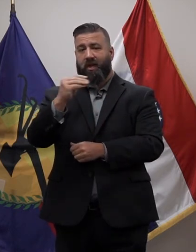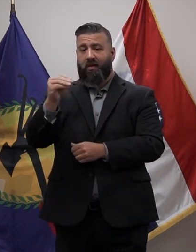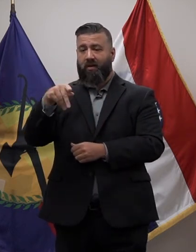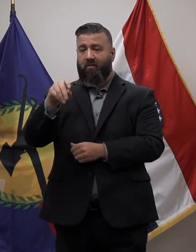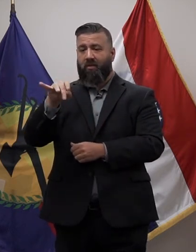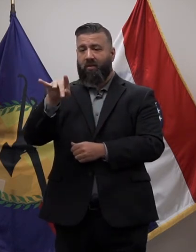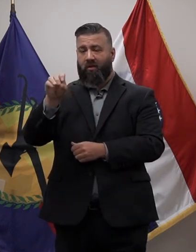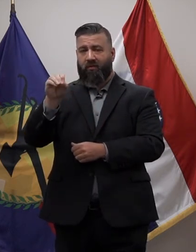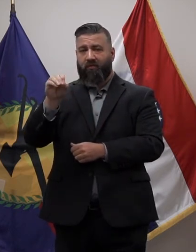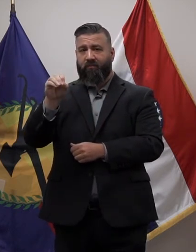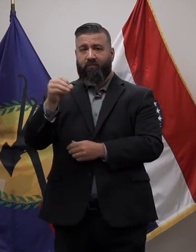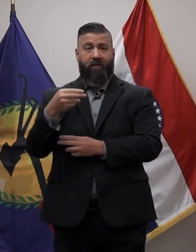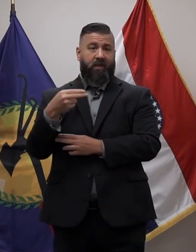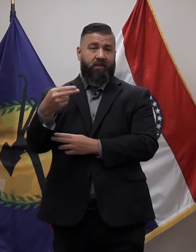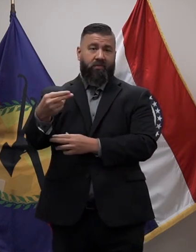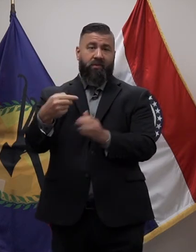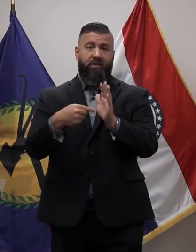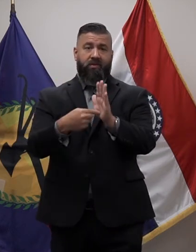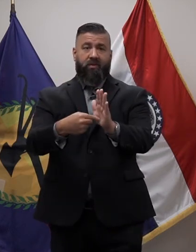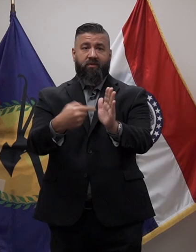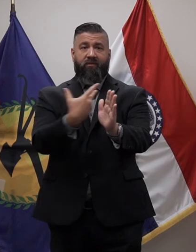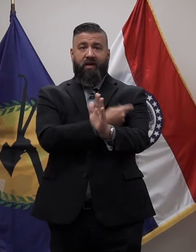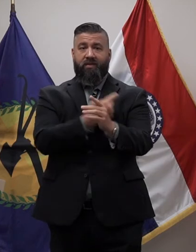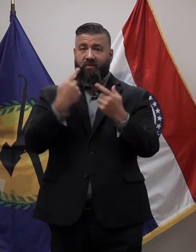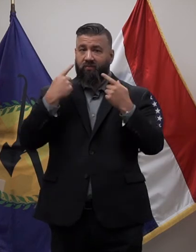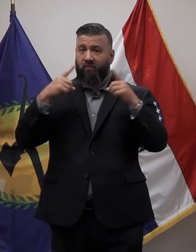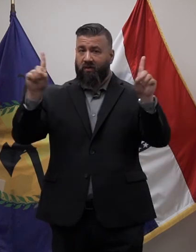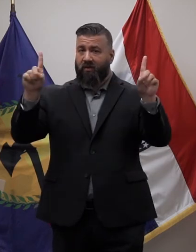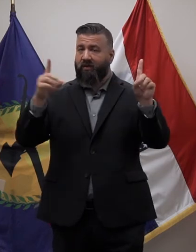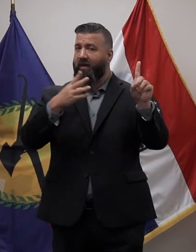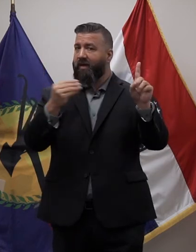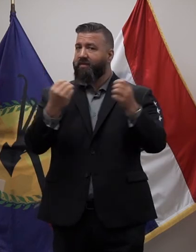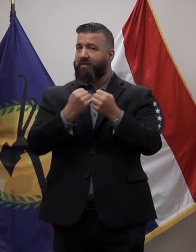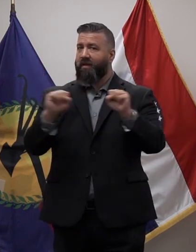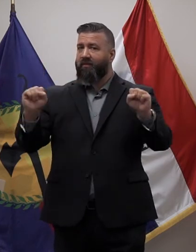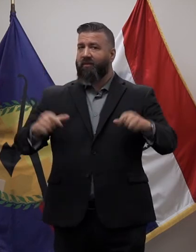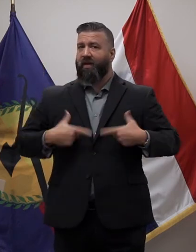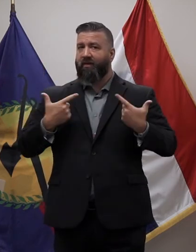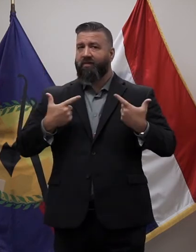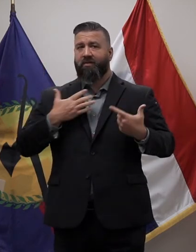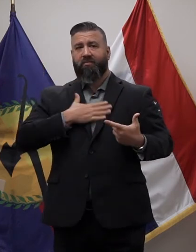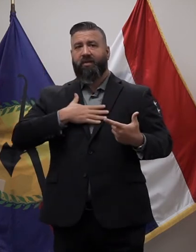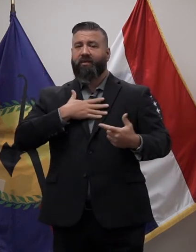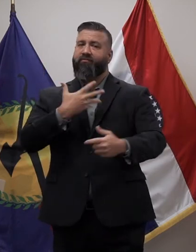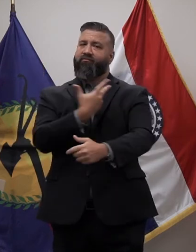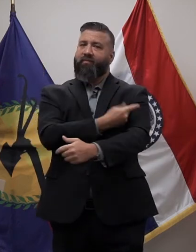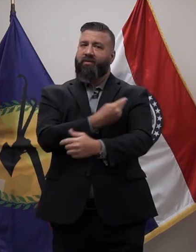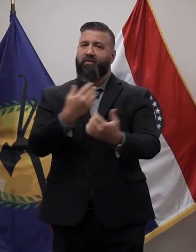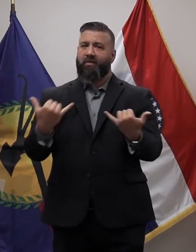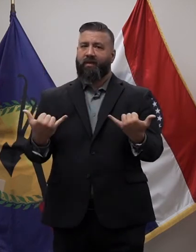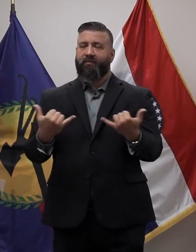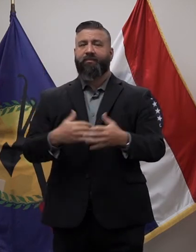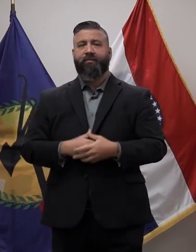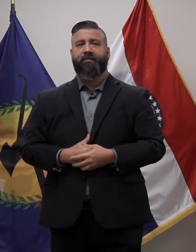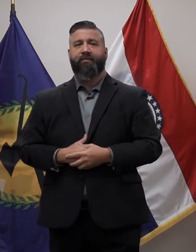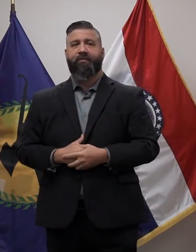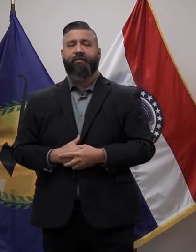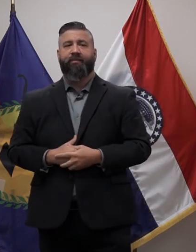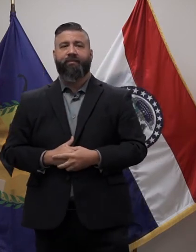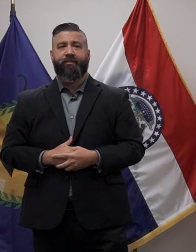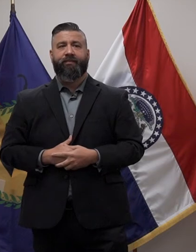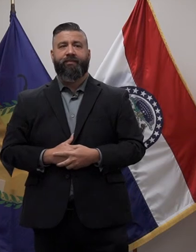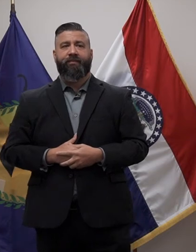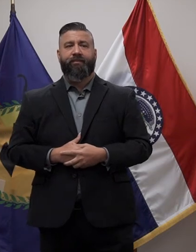work and that they save lives. Please get your COVID-19 vaccine today. And I'd be happy to take any questions.